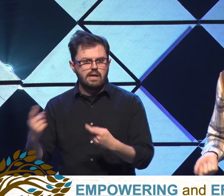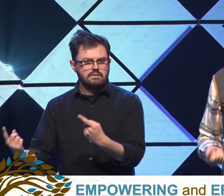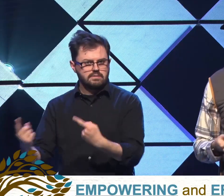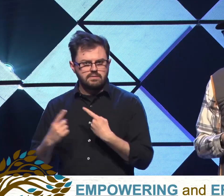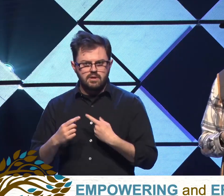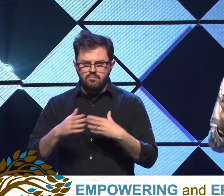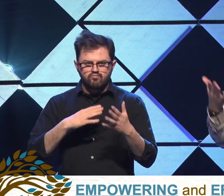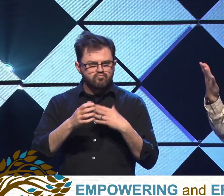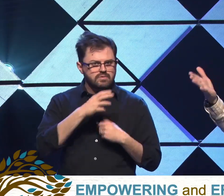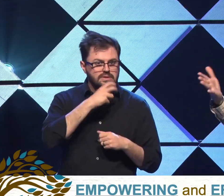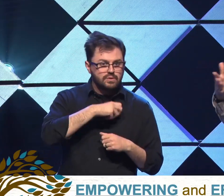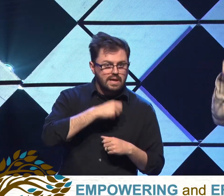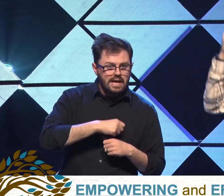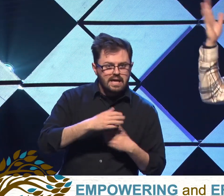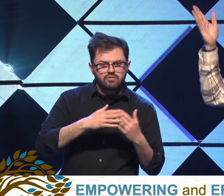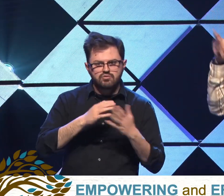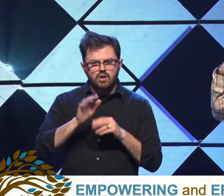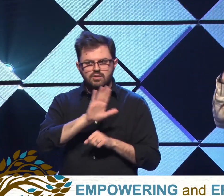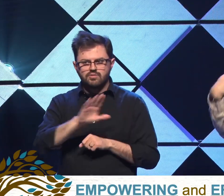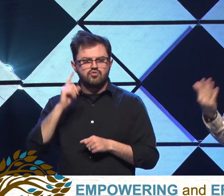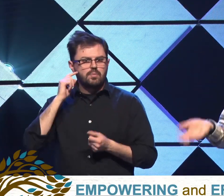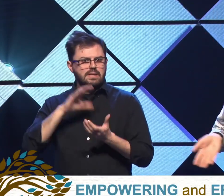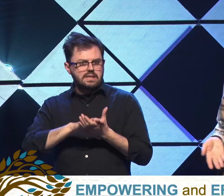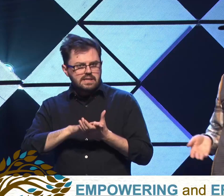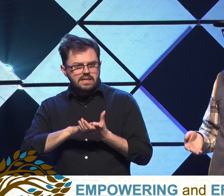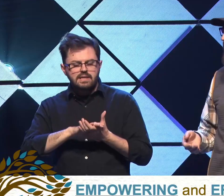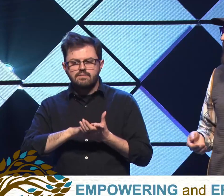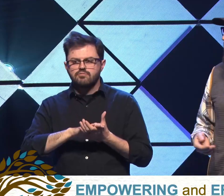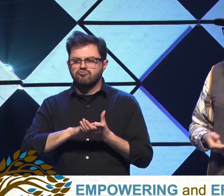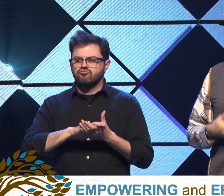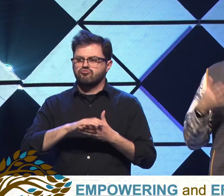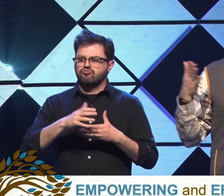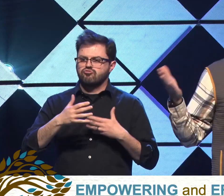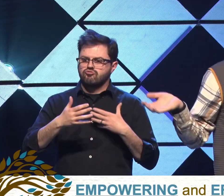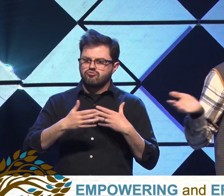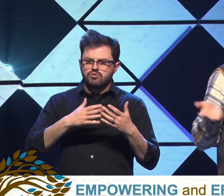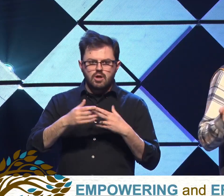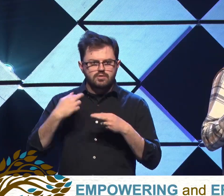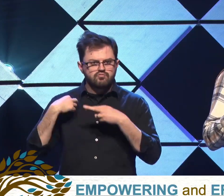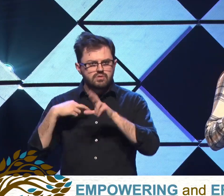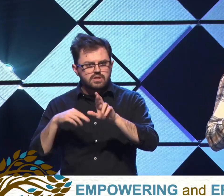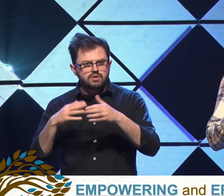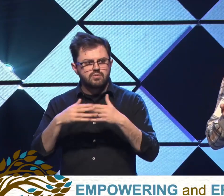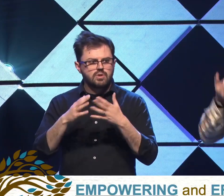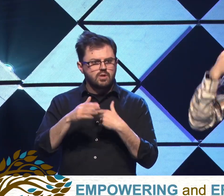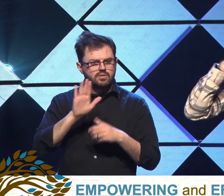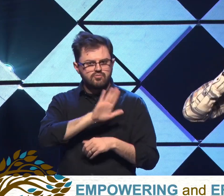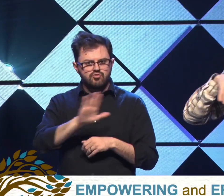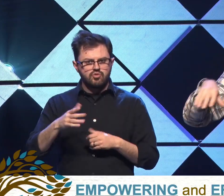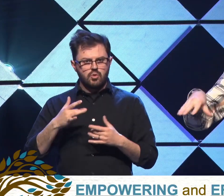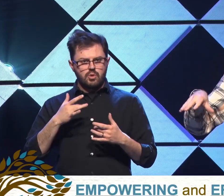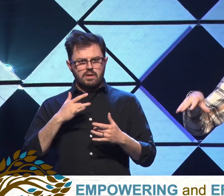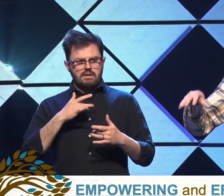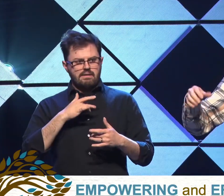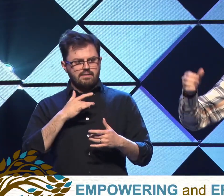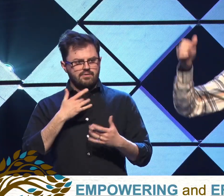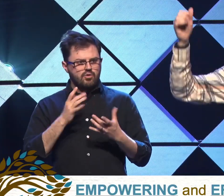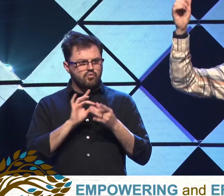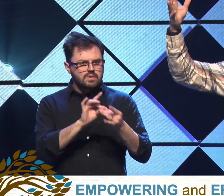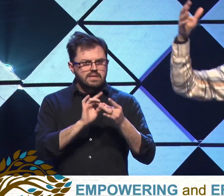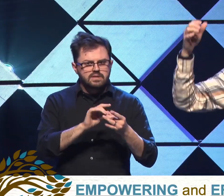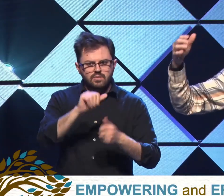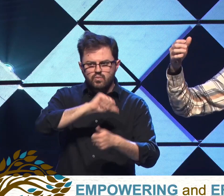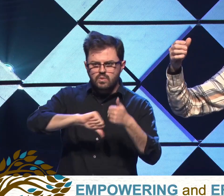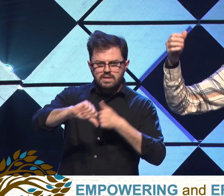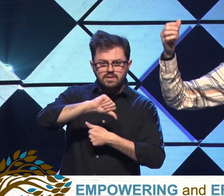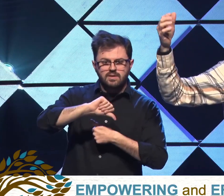how young you are. Doesn't matter what you believe about the universe or God or one another. Because for us, this is a statement about